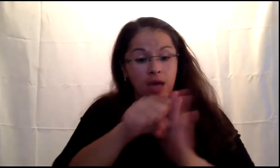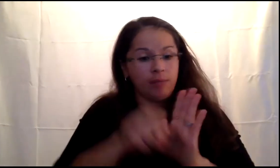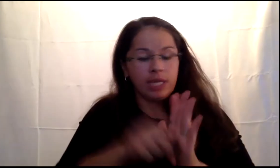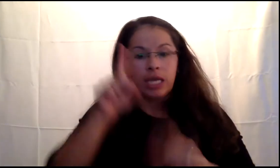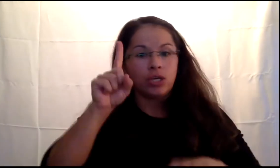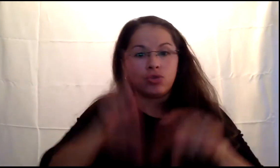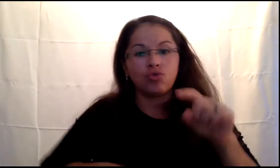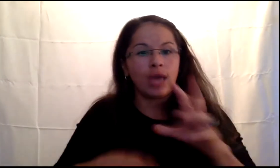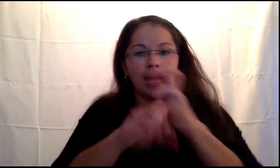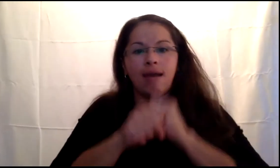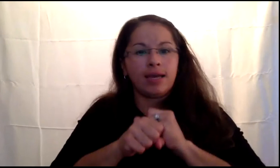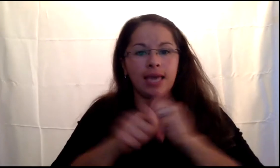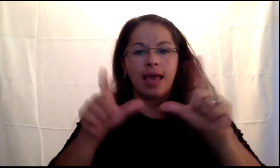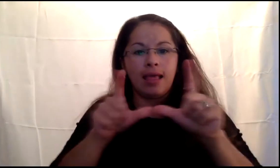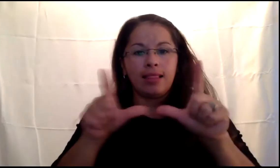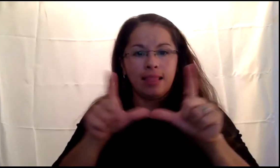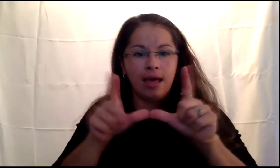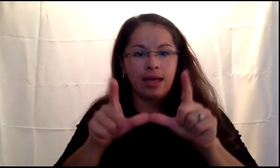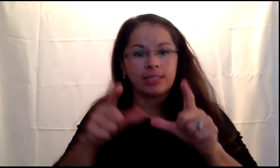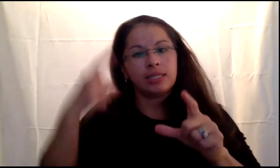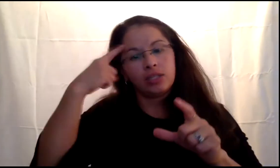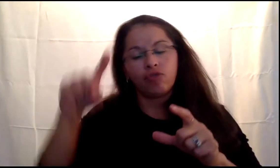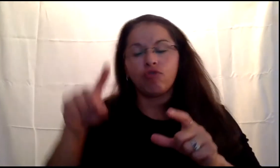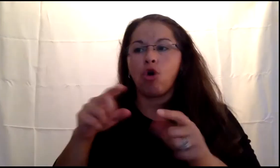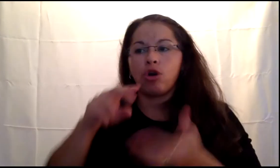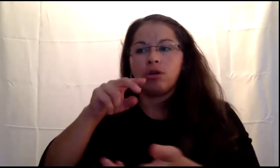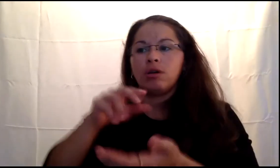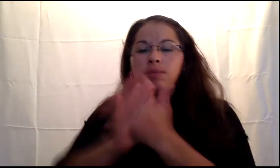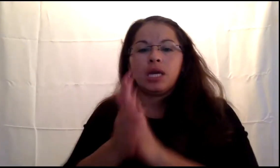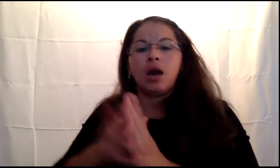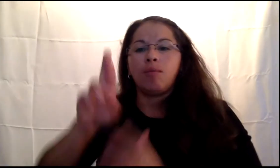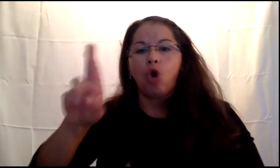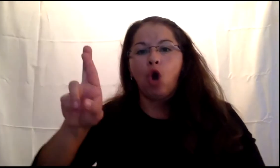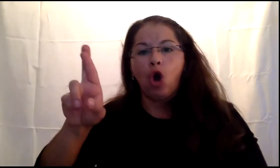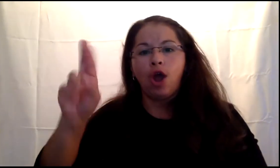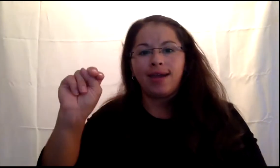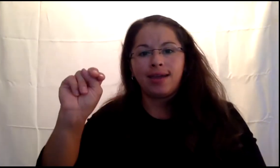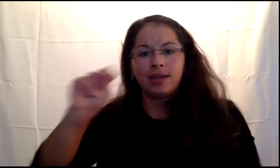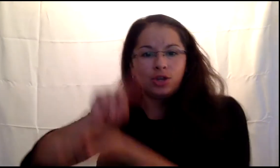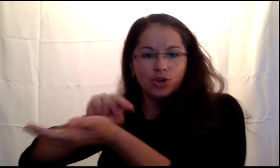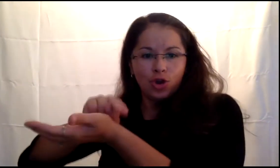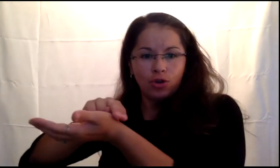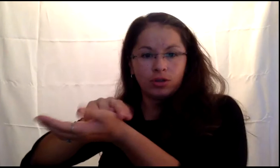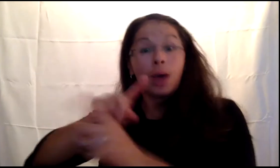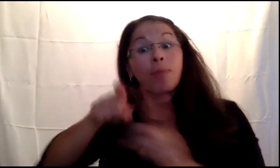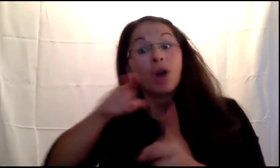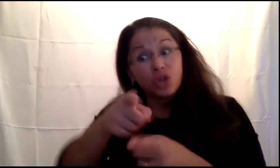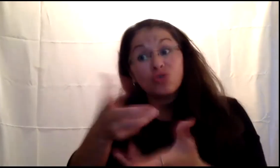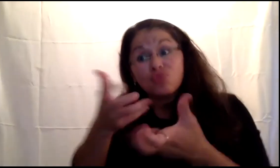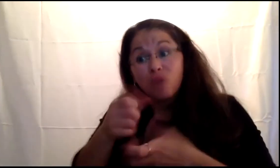nursing to become a registered nurse, but you're very interested in healthcare. So working with an advisor who can, there's a lot